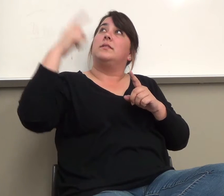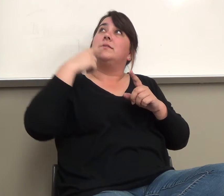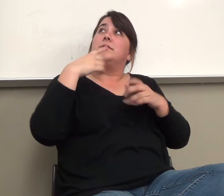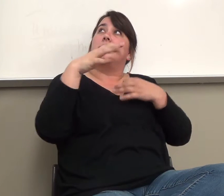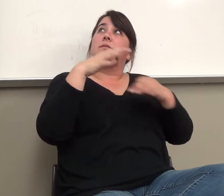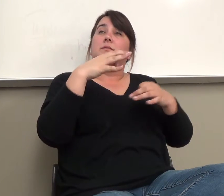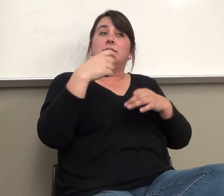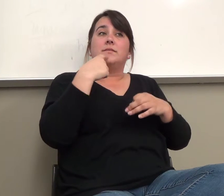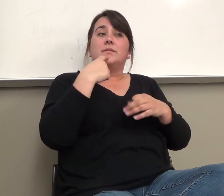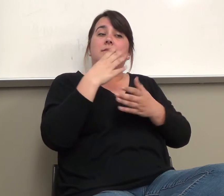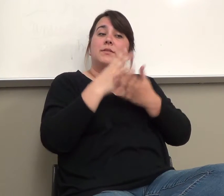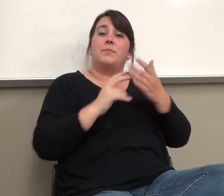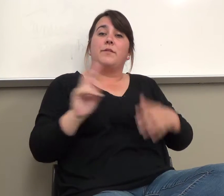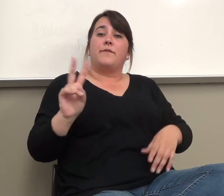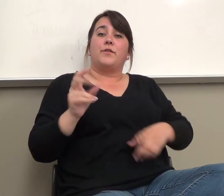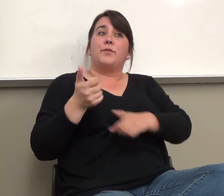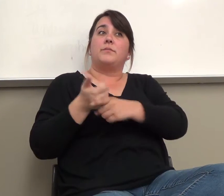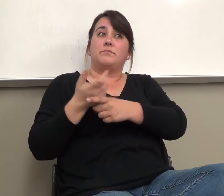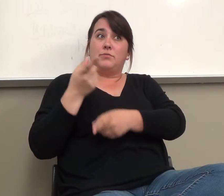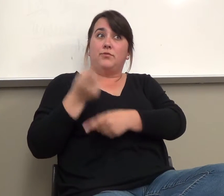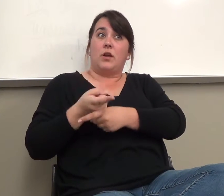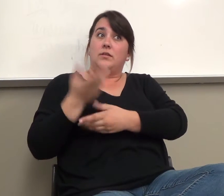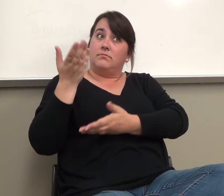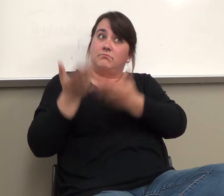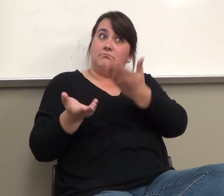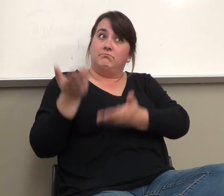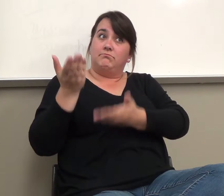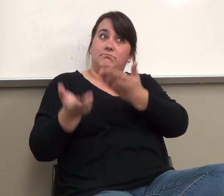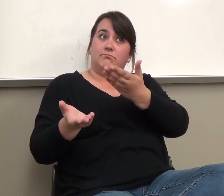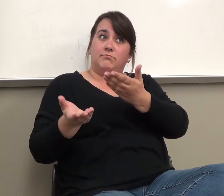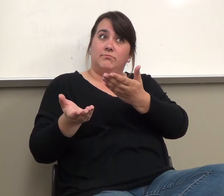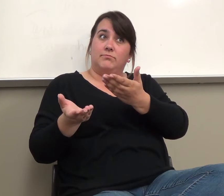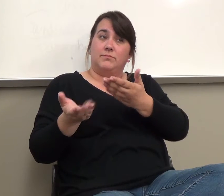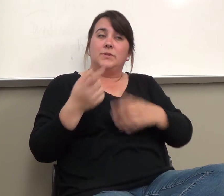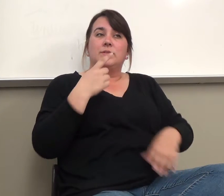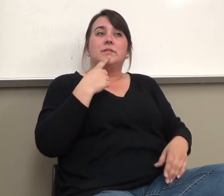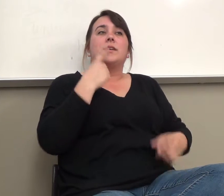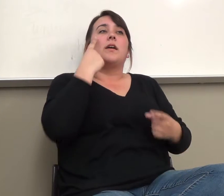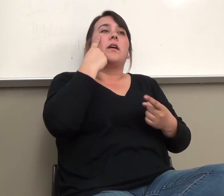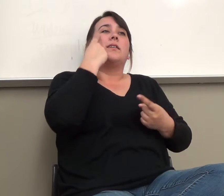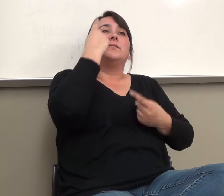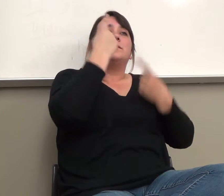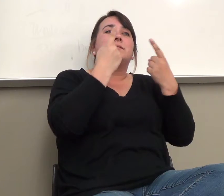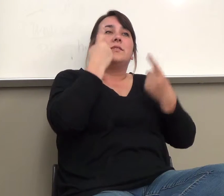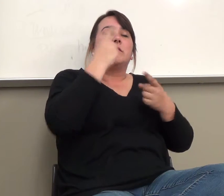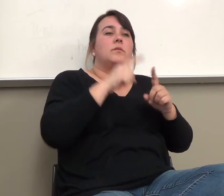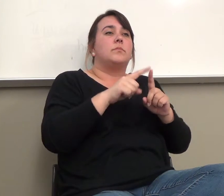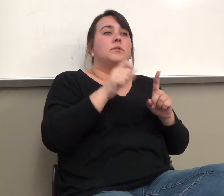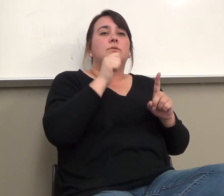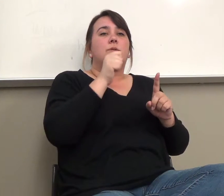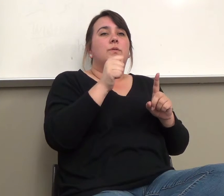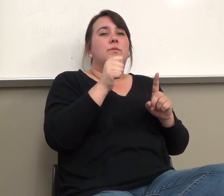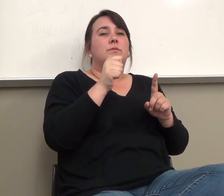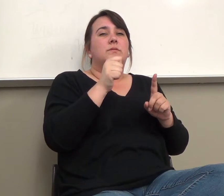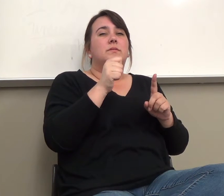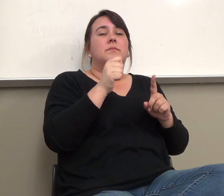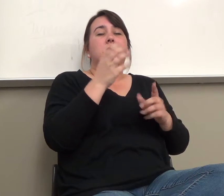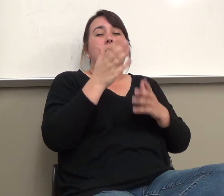correct. Okay? So what it says here is consider, but do not necessarily edit each of